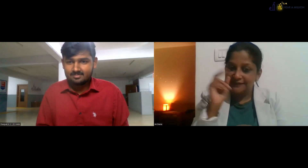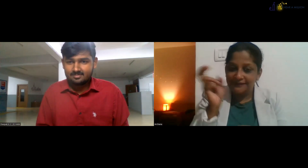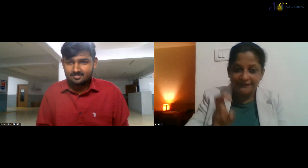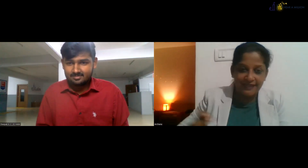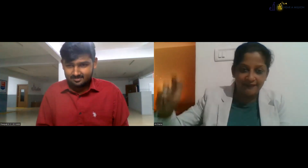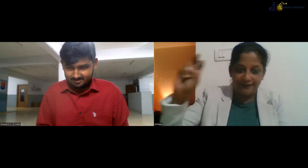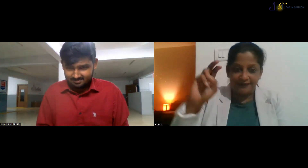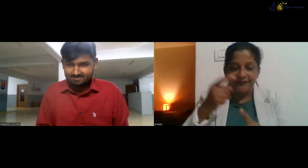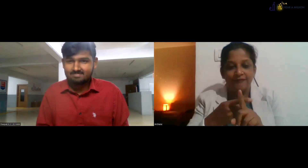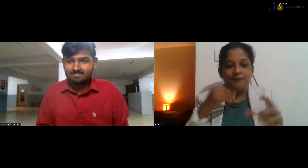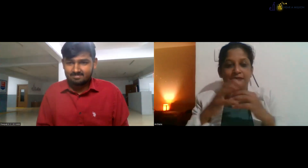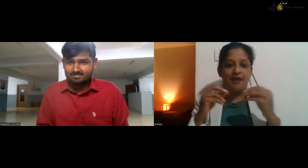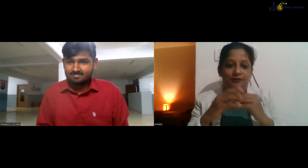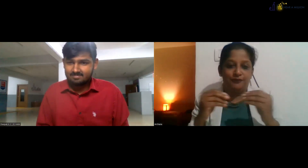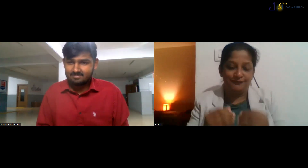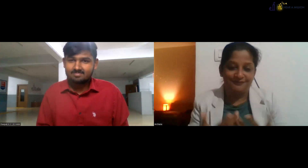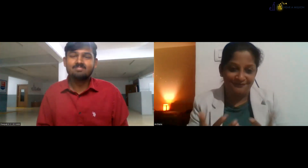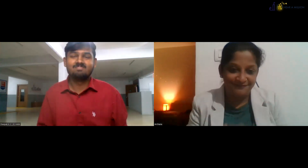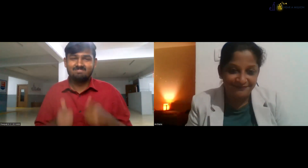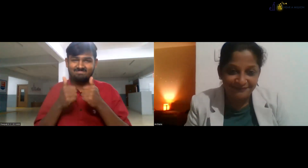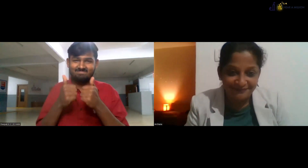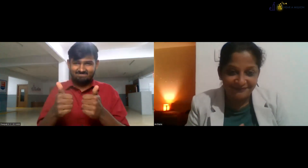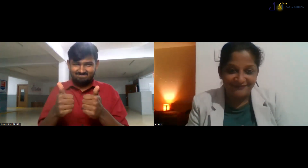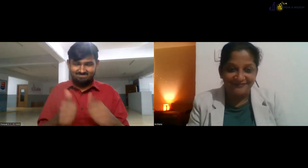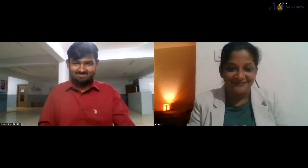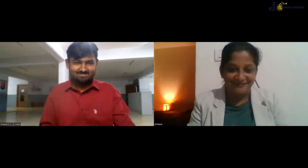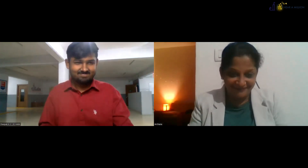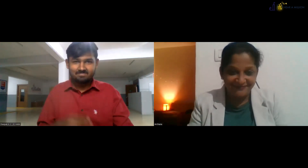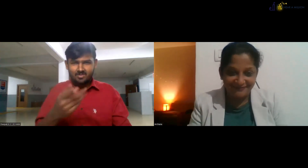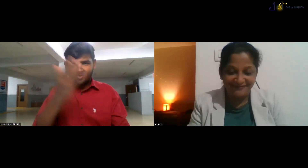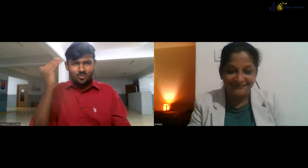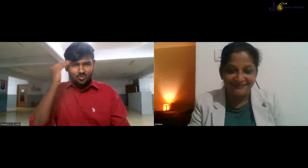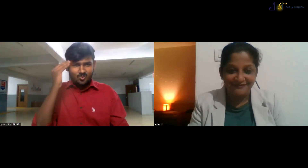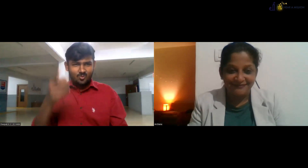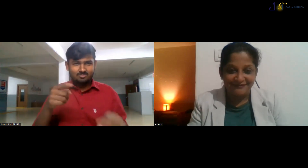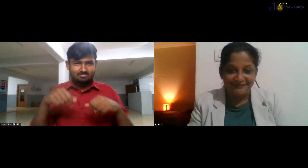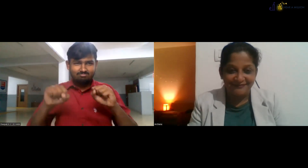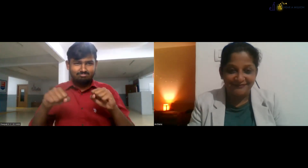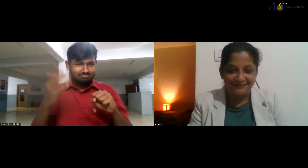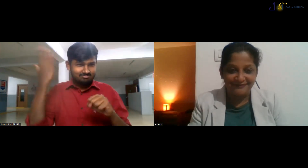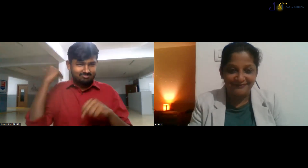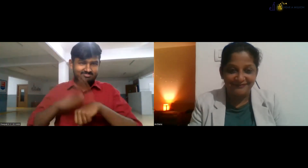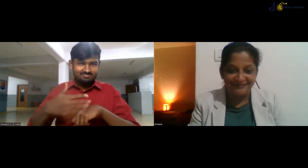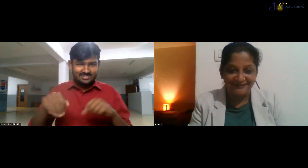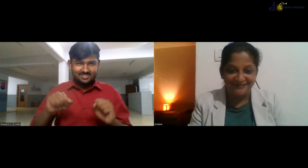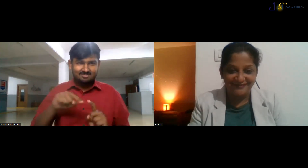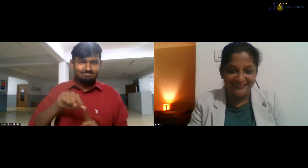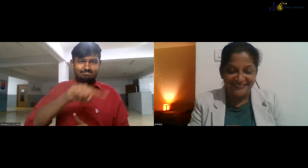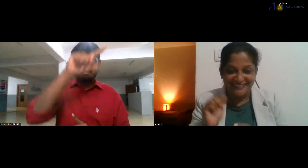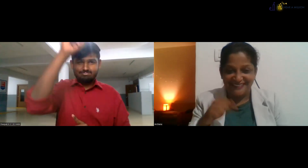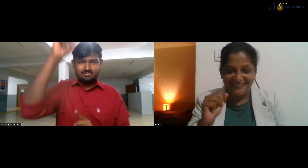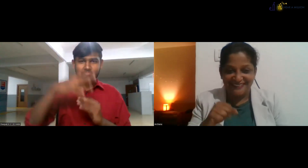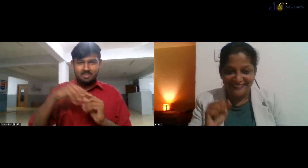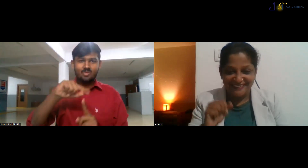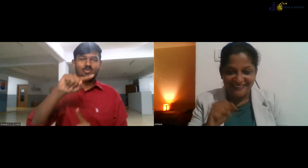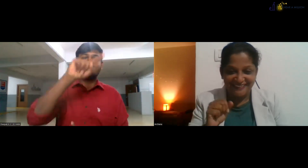Archana, Archana. This is my sign name. I'm from Bangalore. Okay, great. I think everybody knows her,